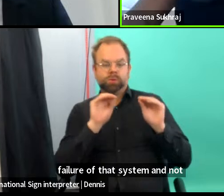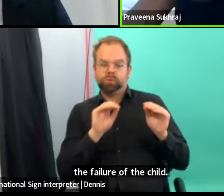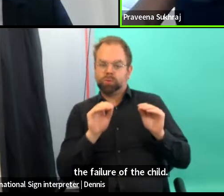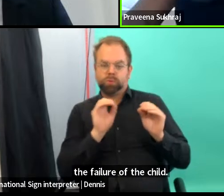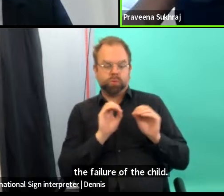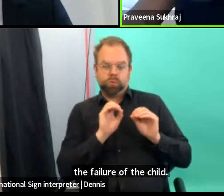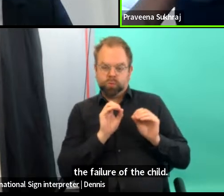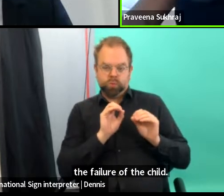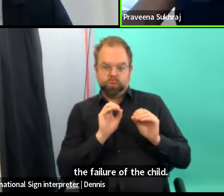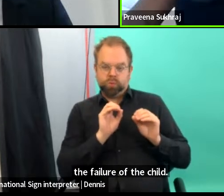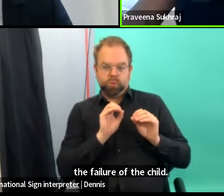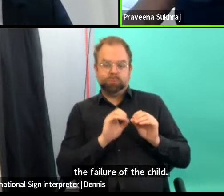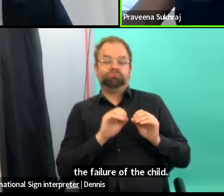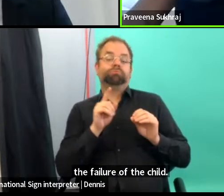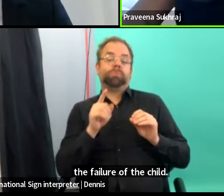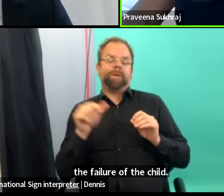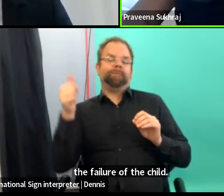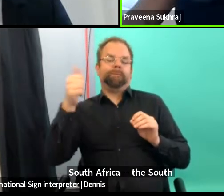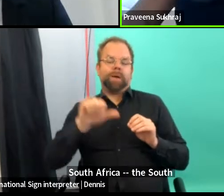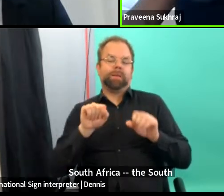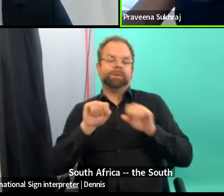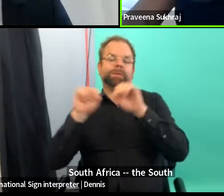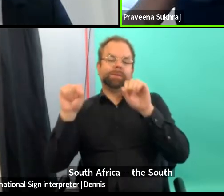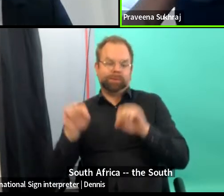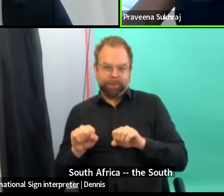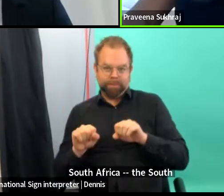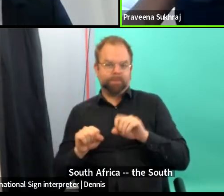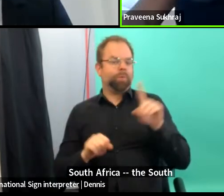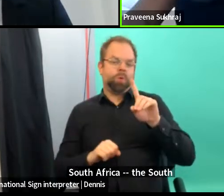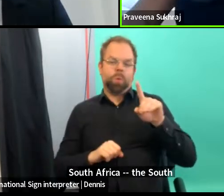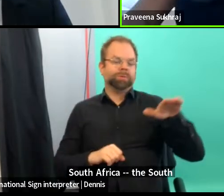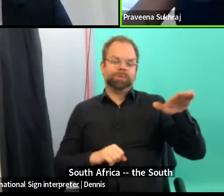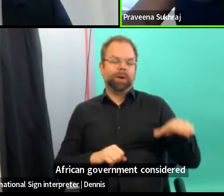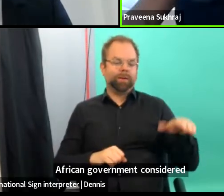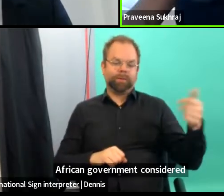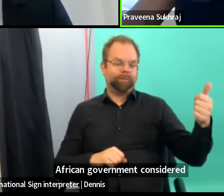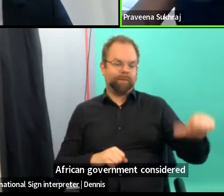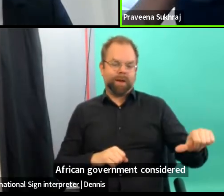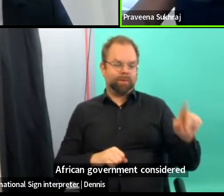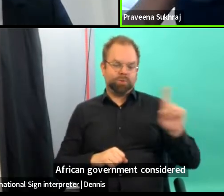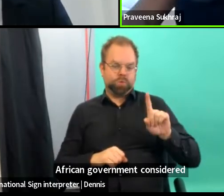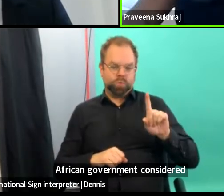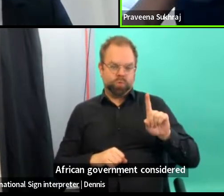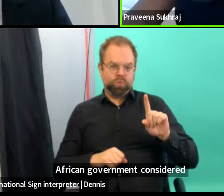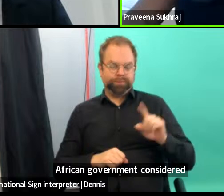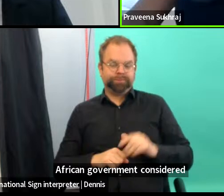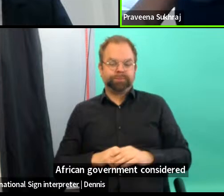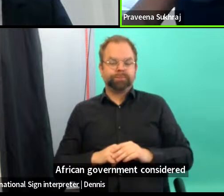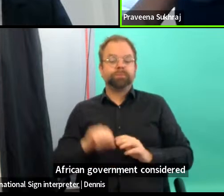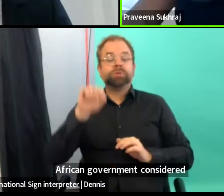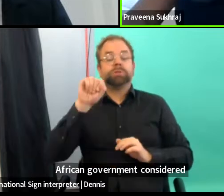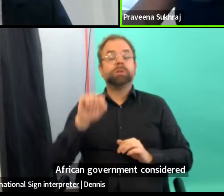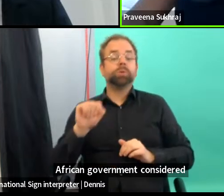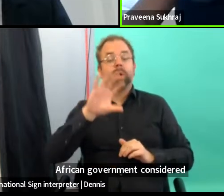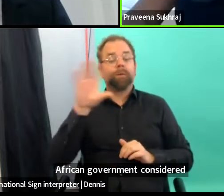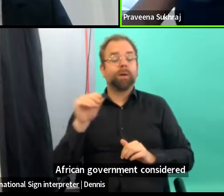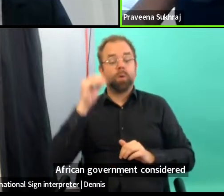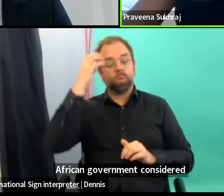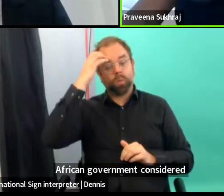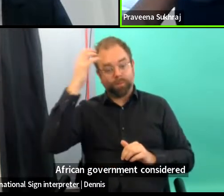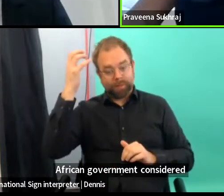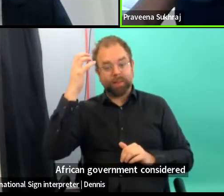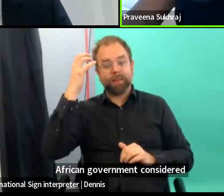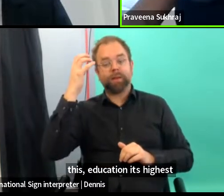The South African government considers education its highest domestic priority, and